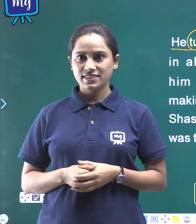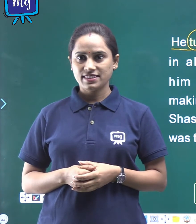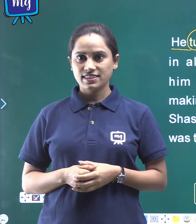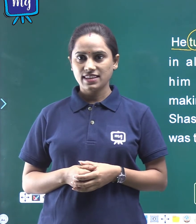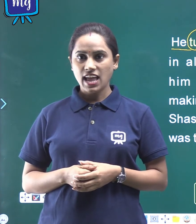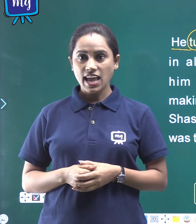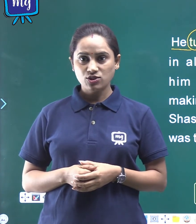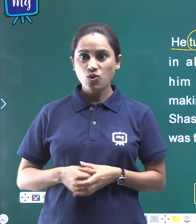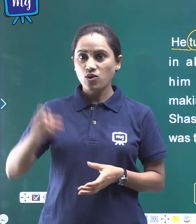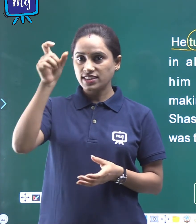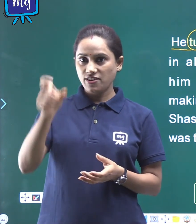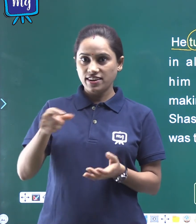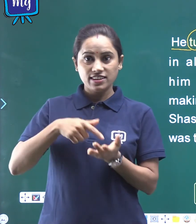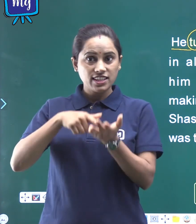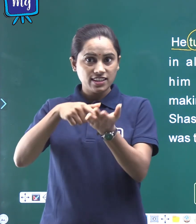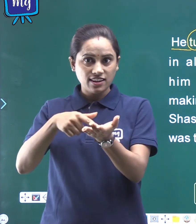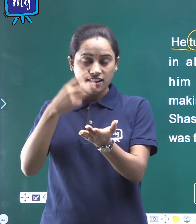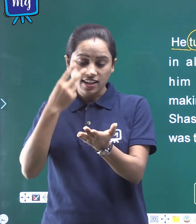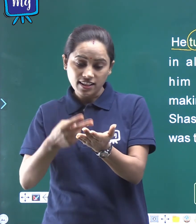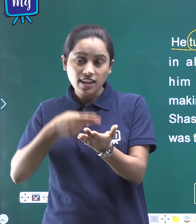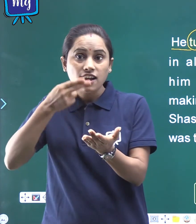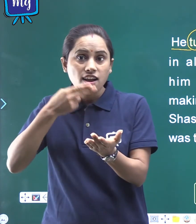the astrologer